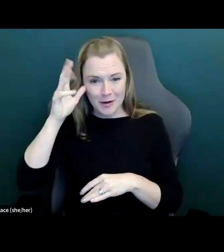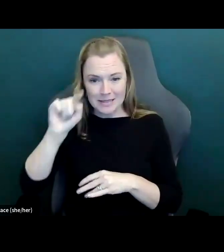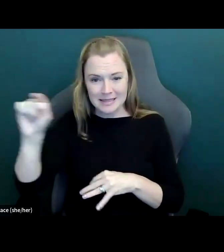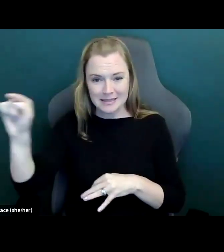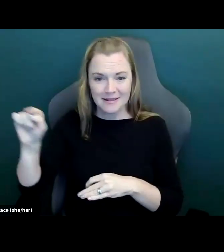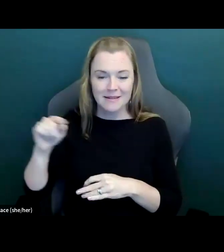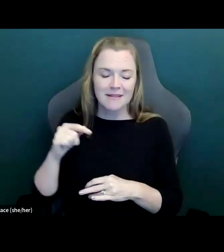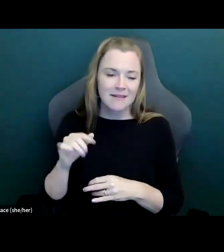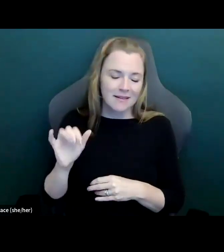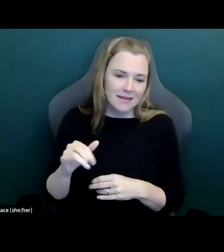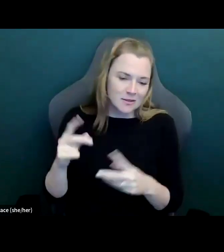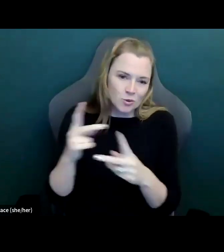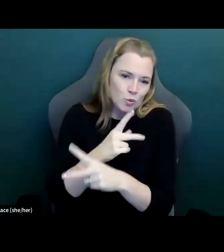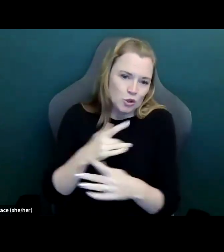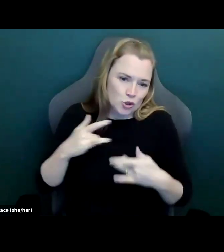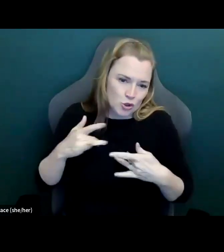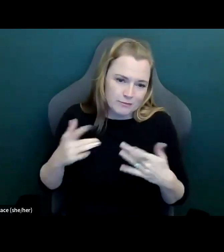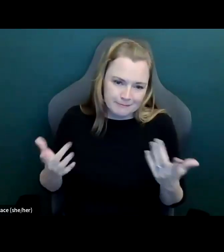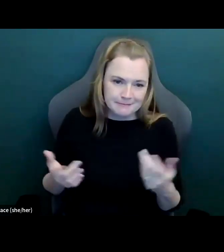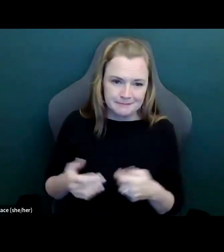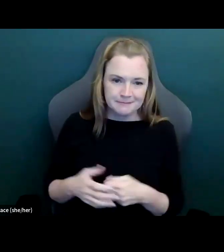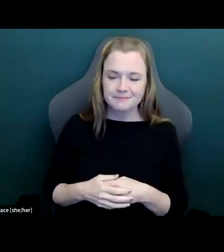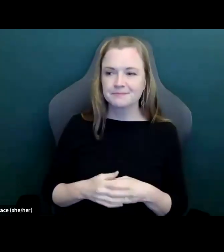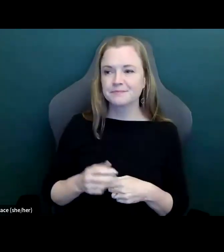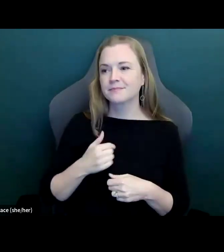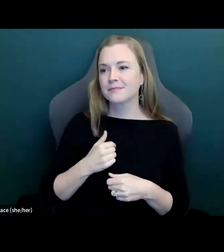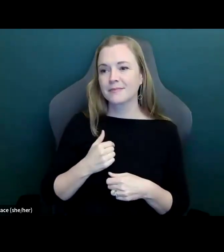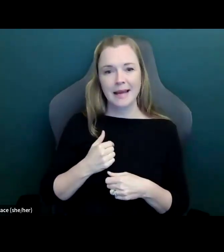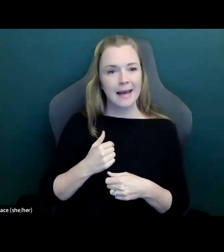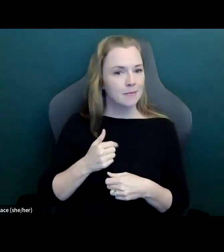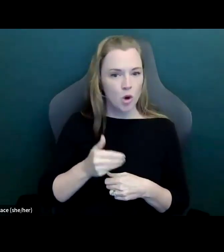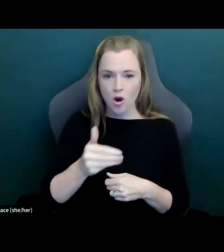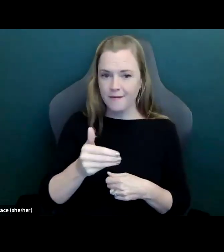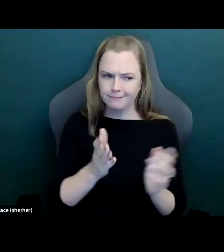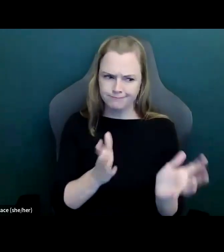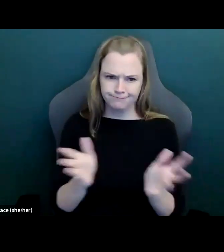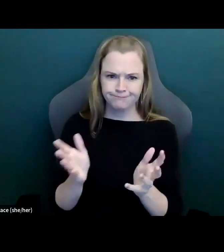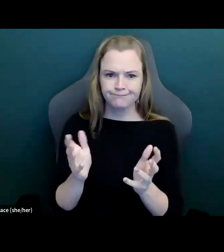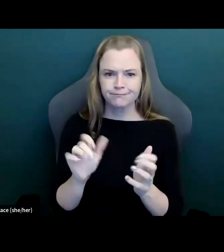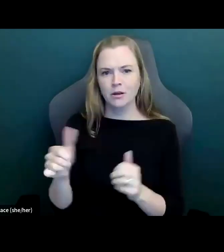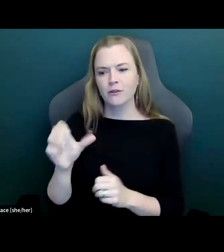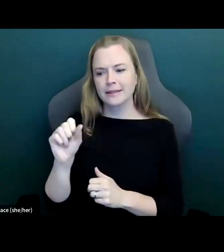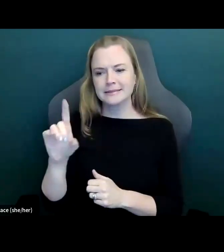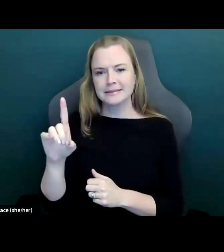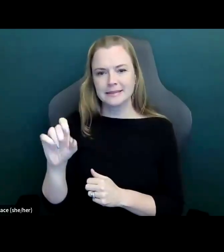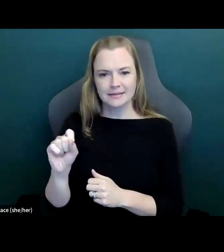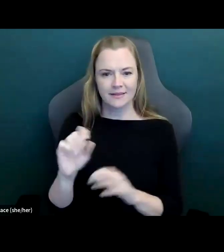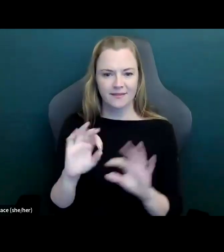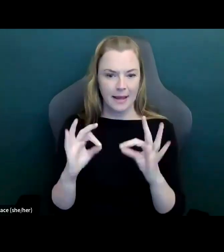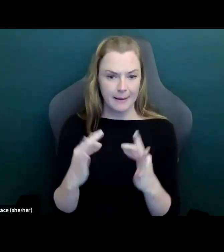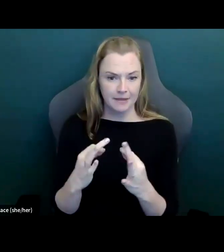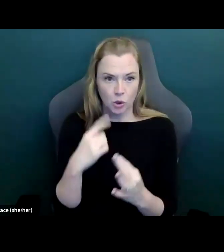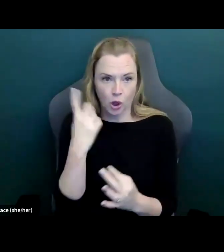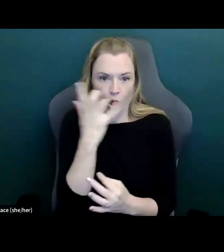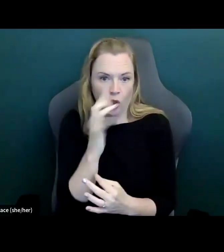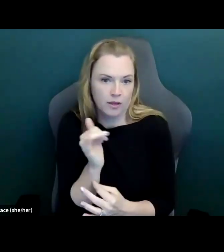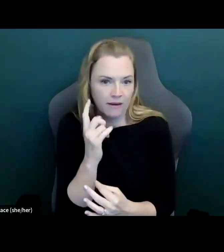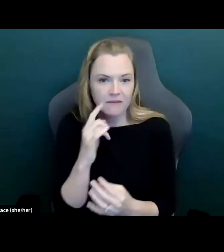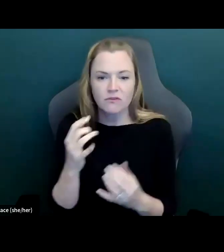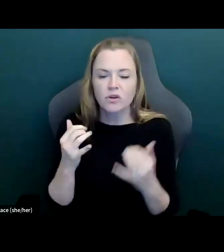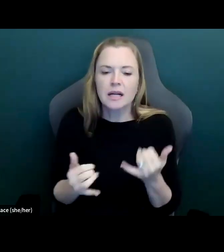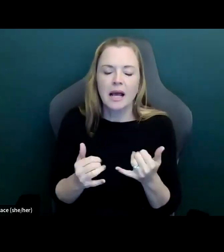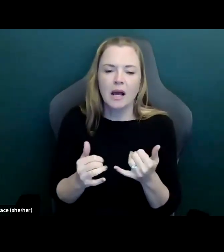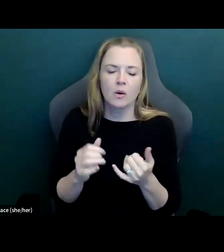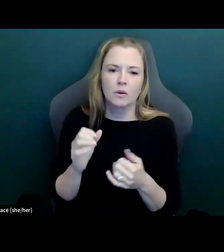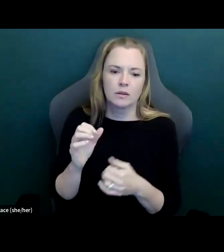concern. And I'm in regular conversation with other SDS families about what it will look like. For now, self-directed services is working